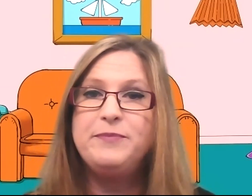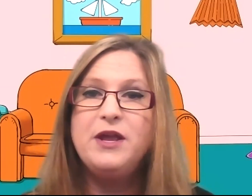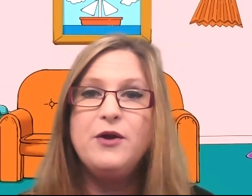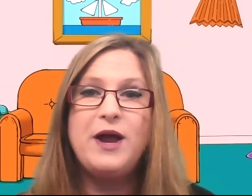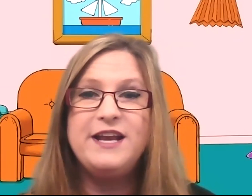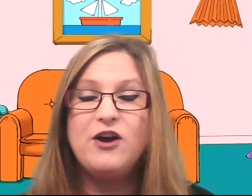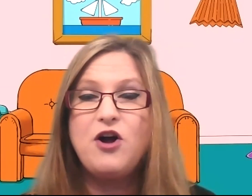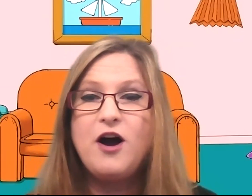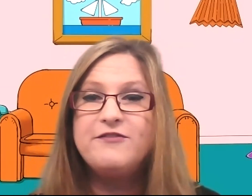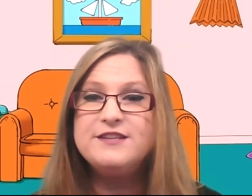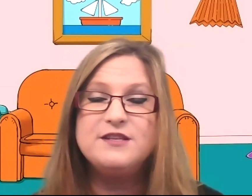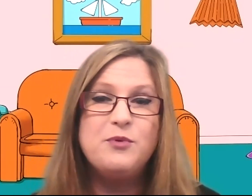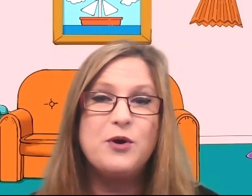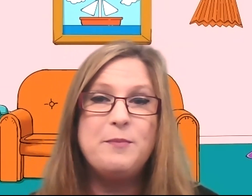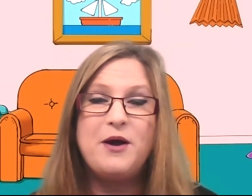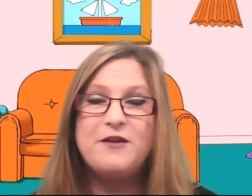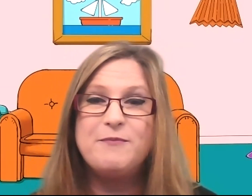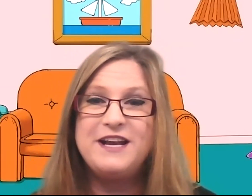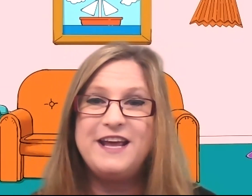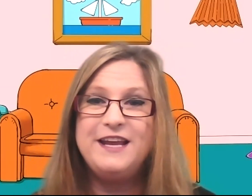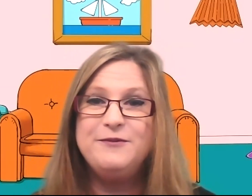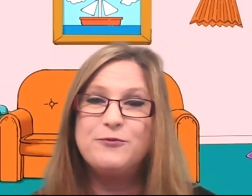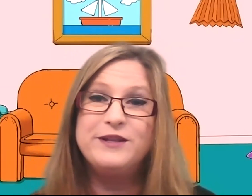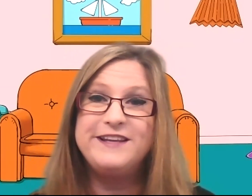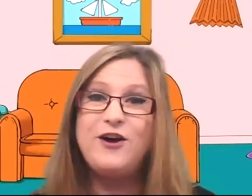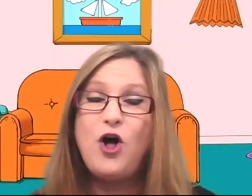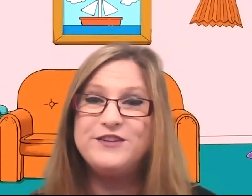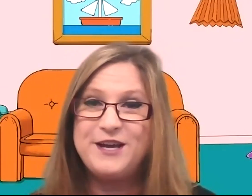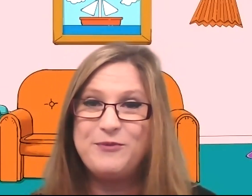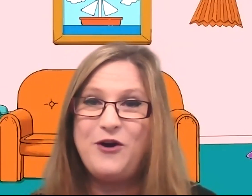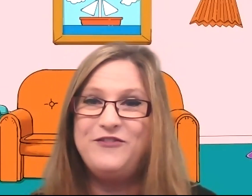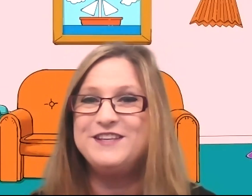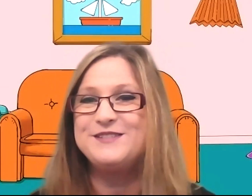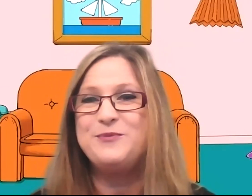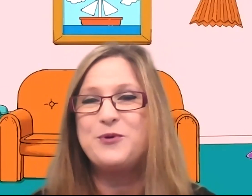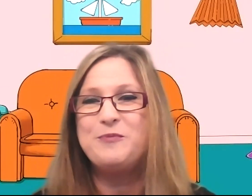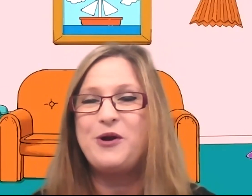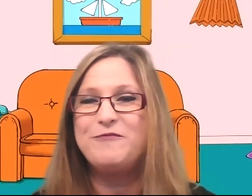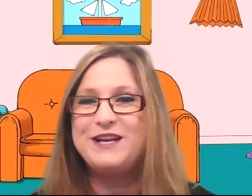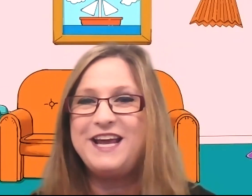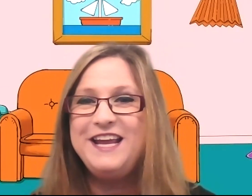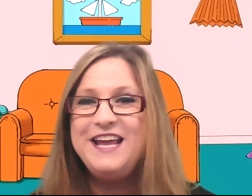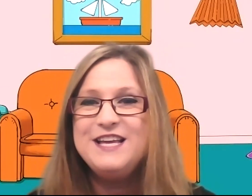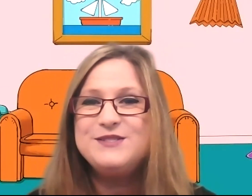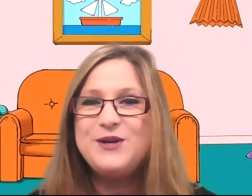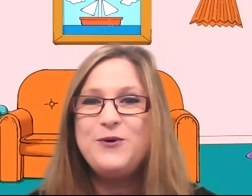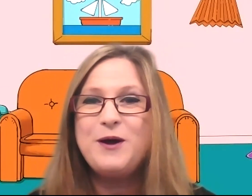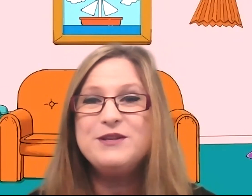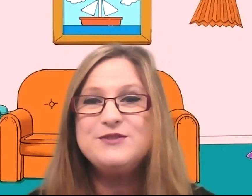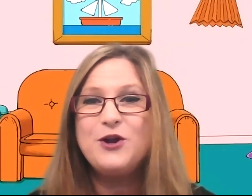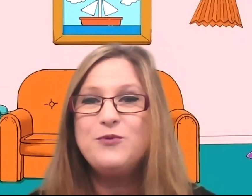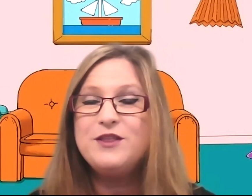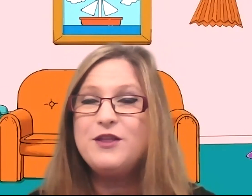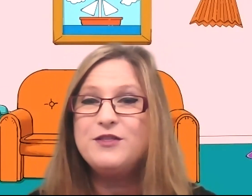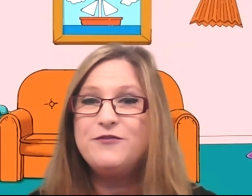day. Right now, coffee is an important part of my day. Really, all the time, coffee is an important part of my day. So I'm